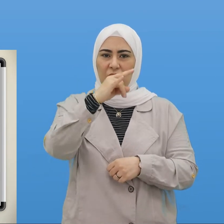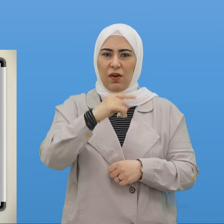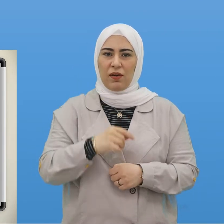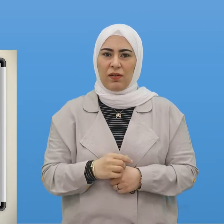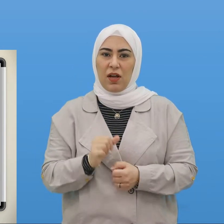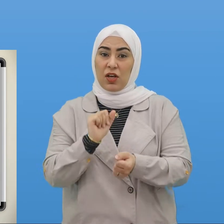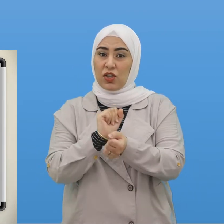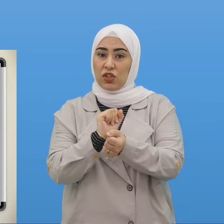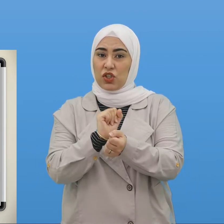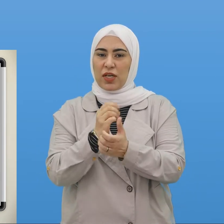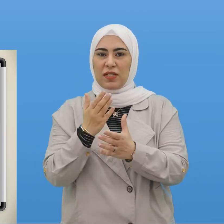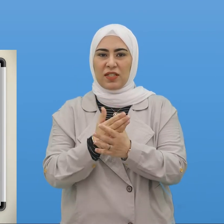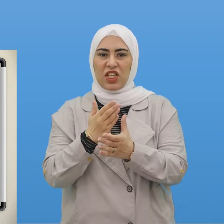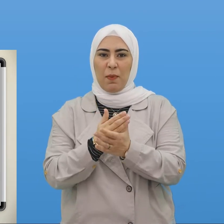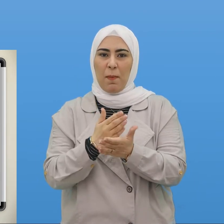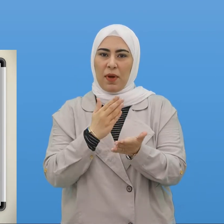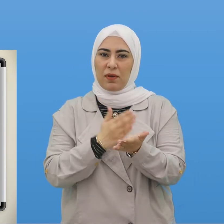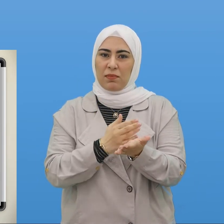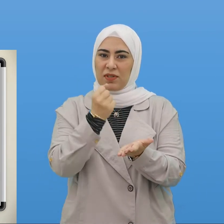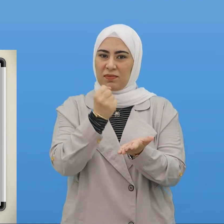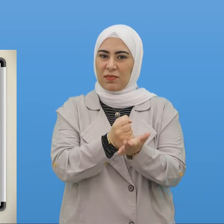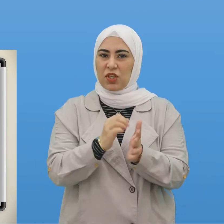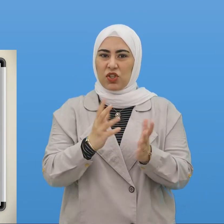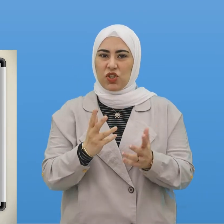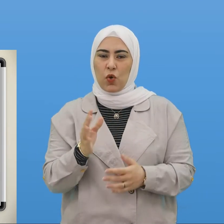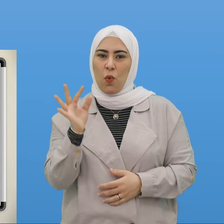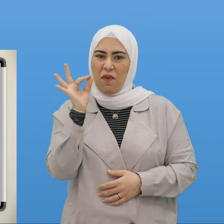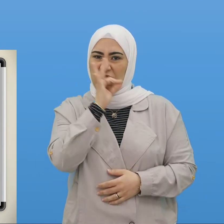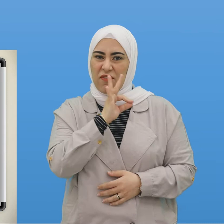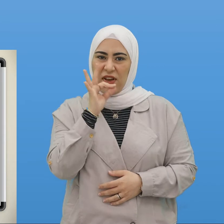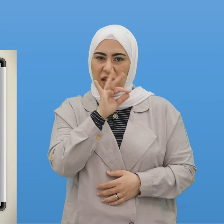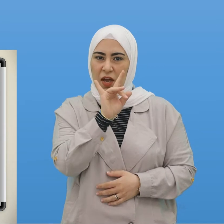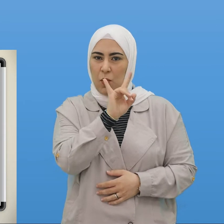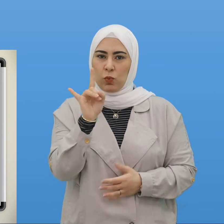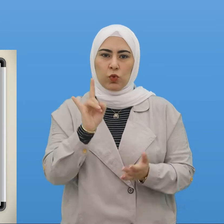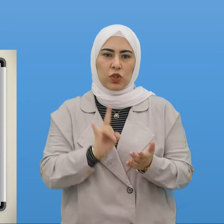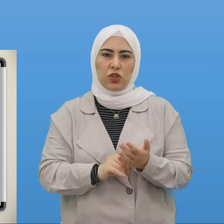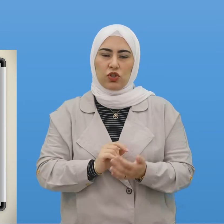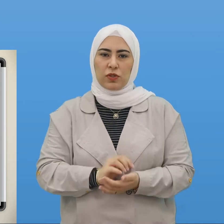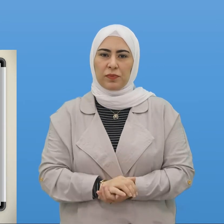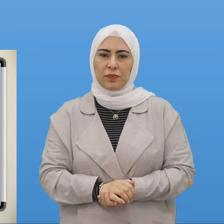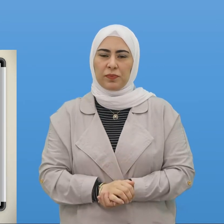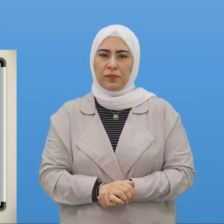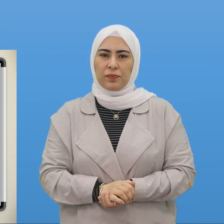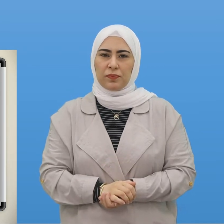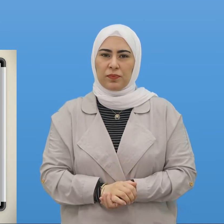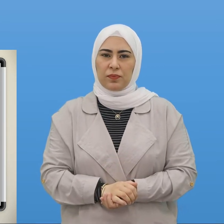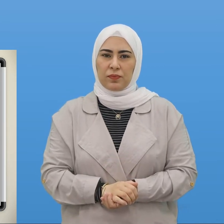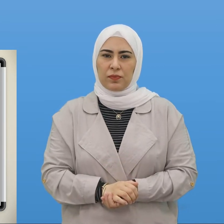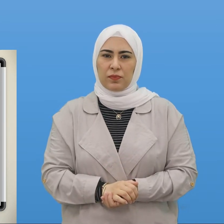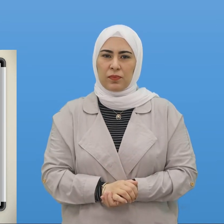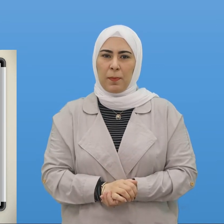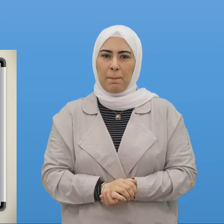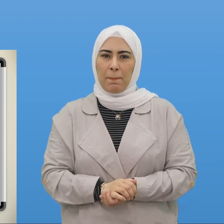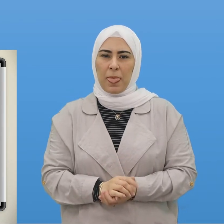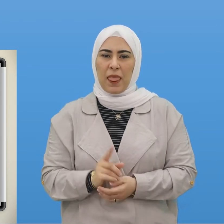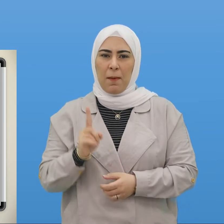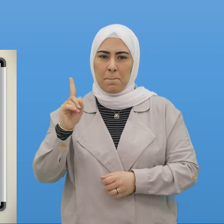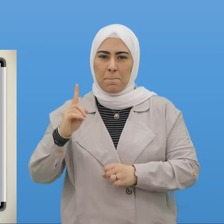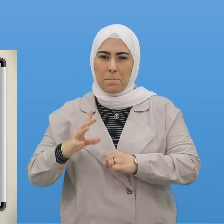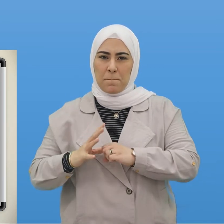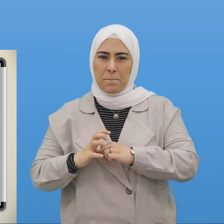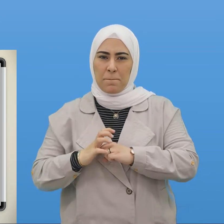a passport. He was charged, so the passport was fake. These bacteria